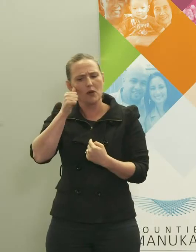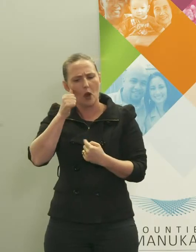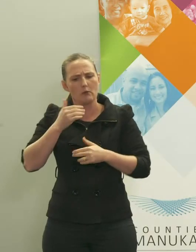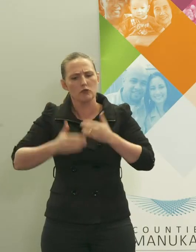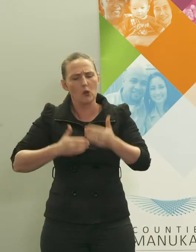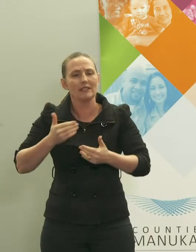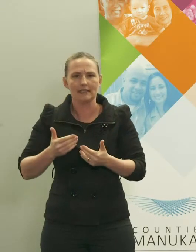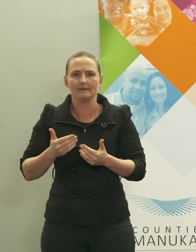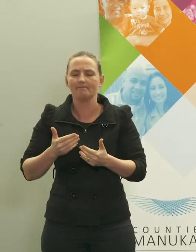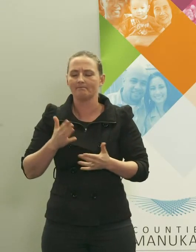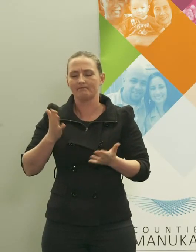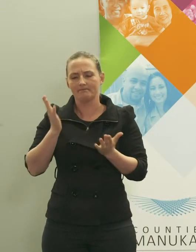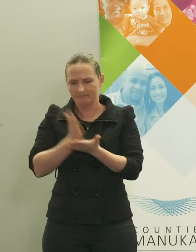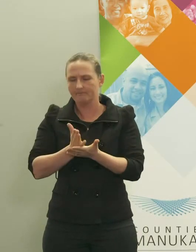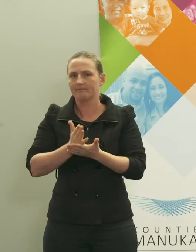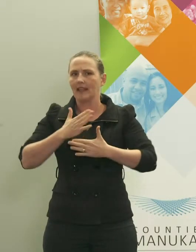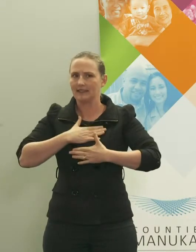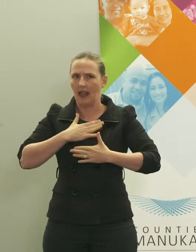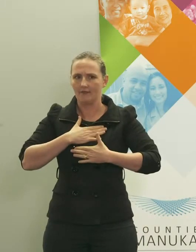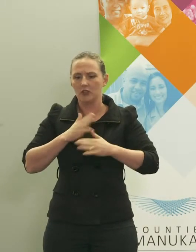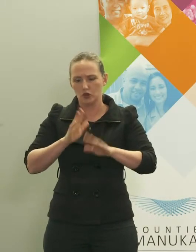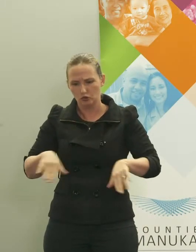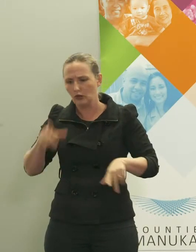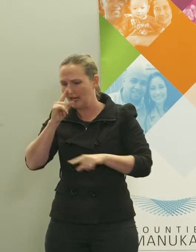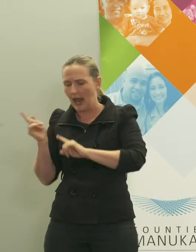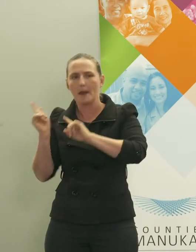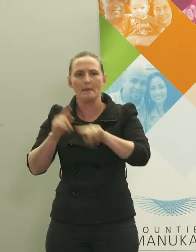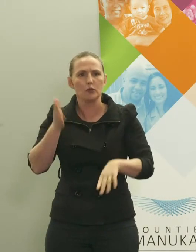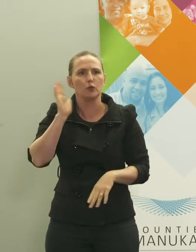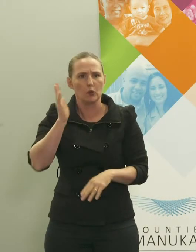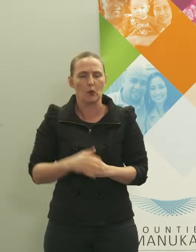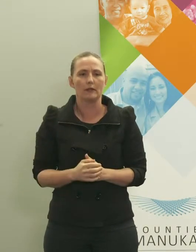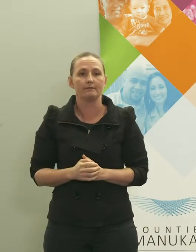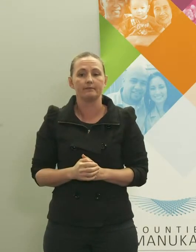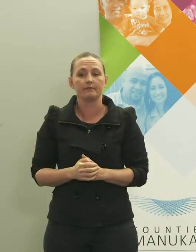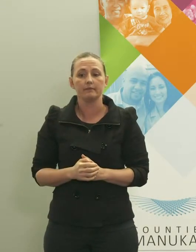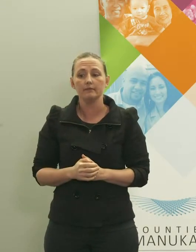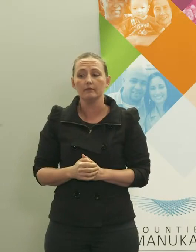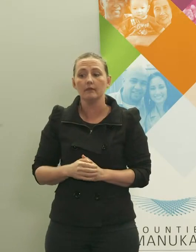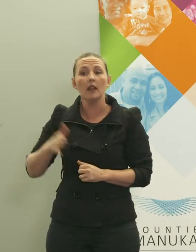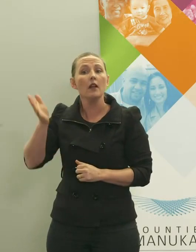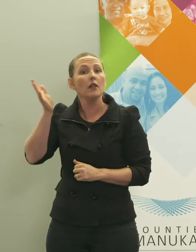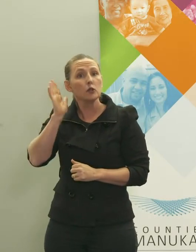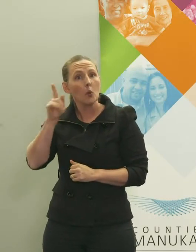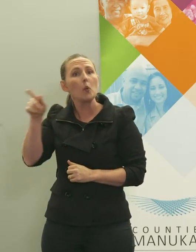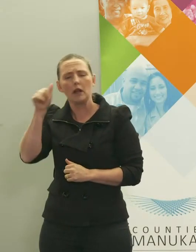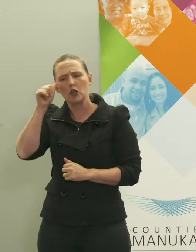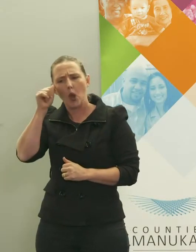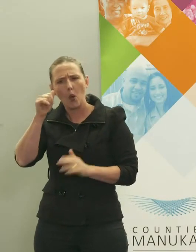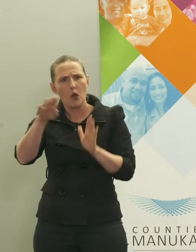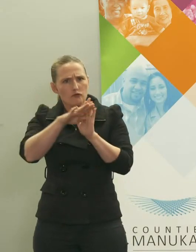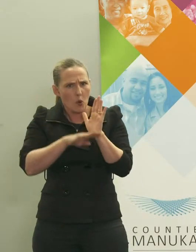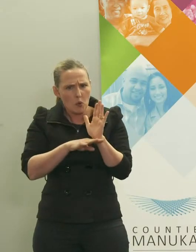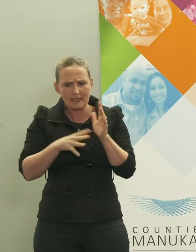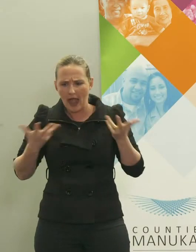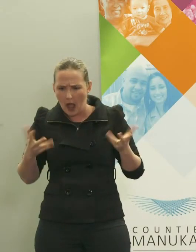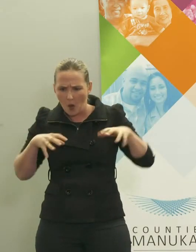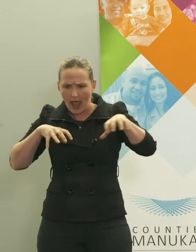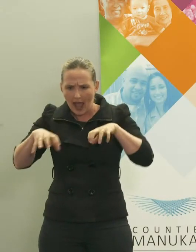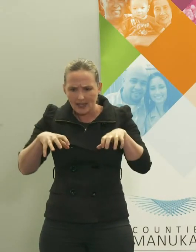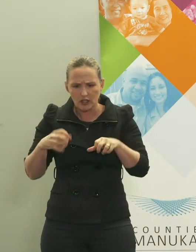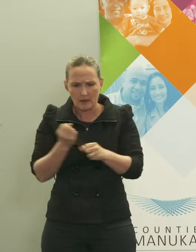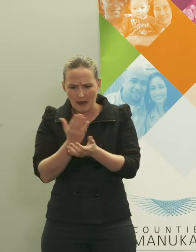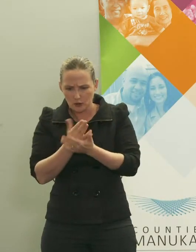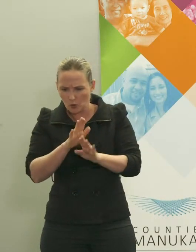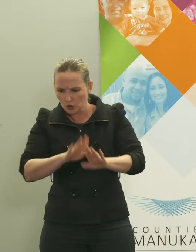back at school at level 2. Schools are aware of what the additional things they can do are to keep kids safe and to keep everybody in the school